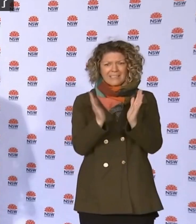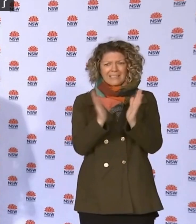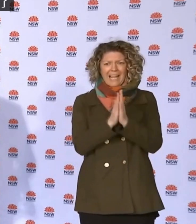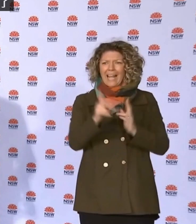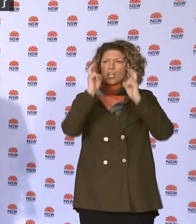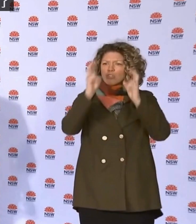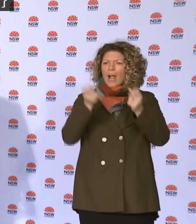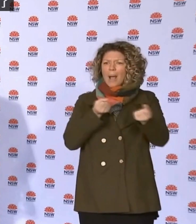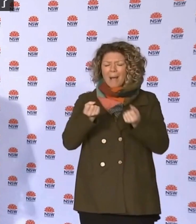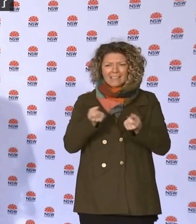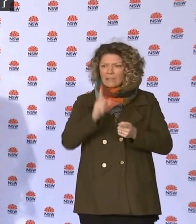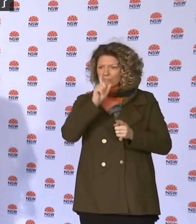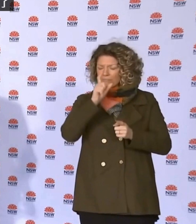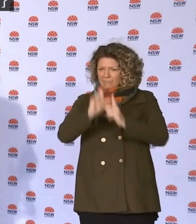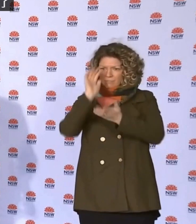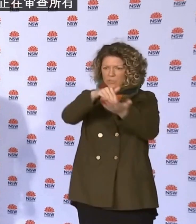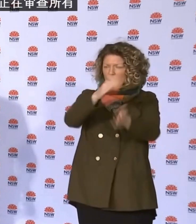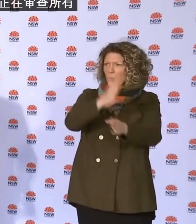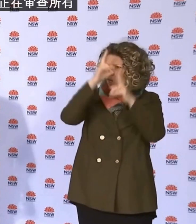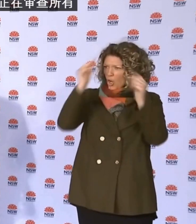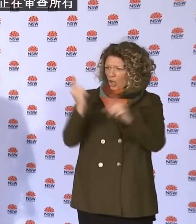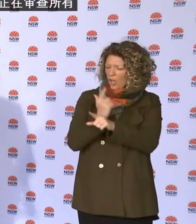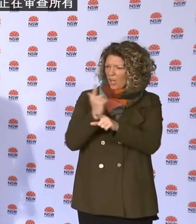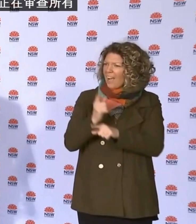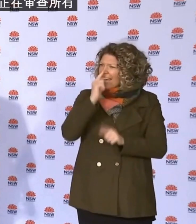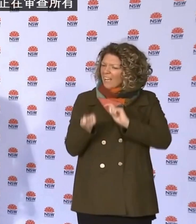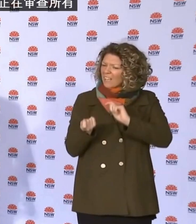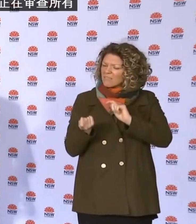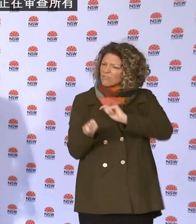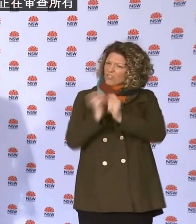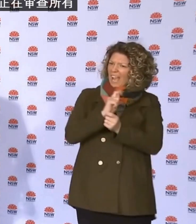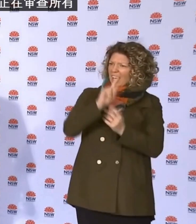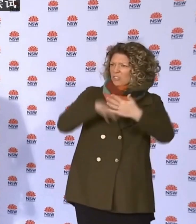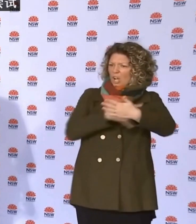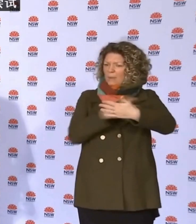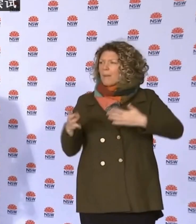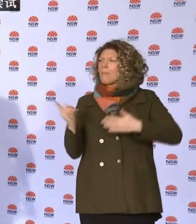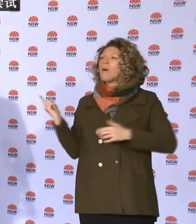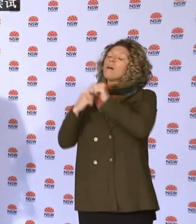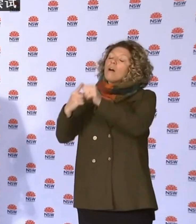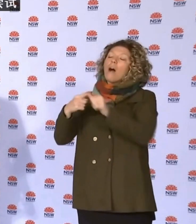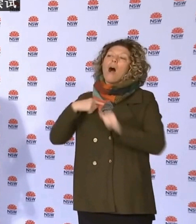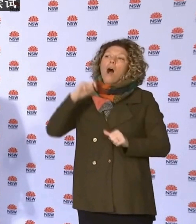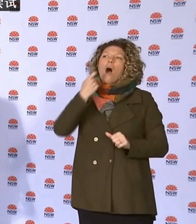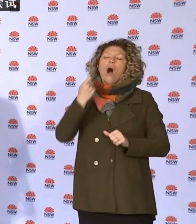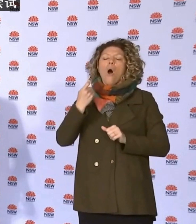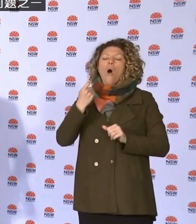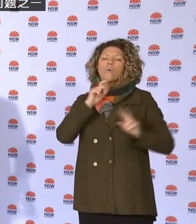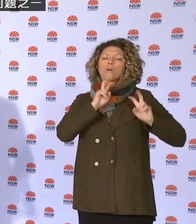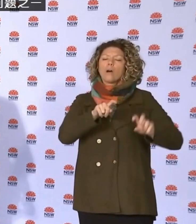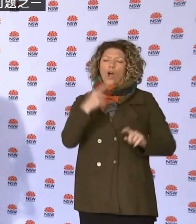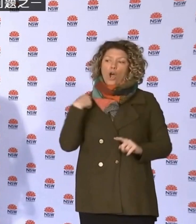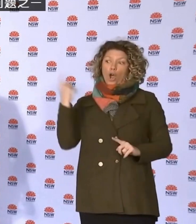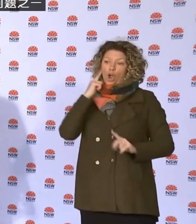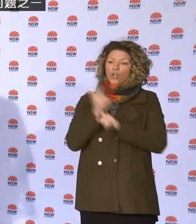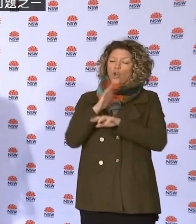back up? Look, I think I spoke to the Transport Minister this morning and he said they were actually reviewing all those situations, so they're going to try to make